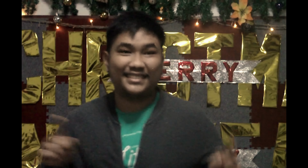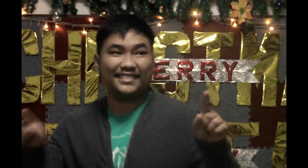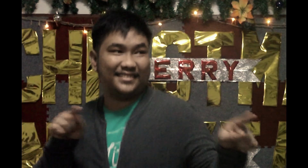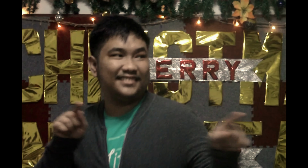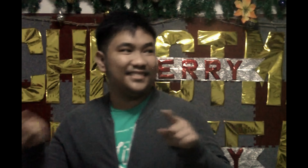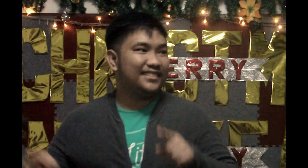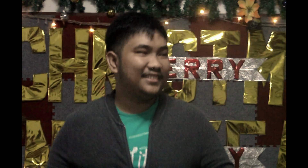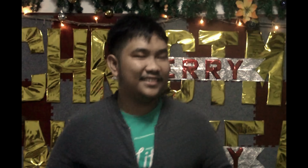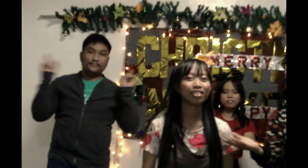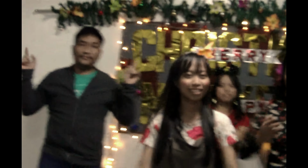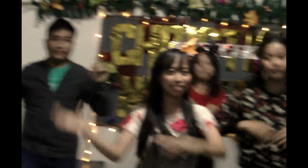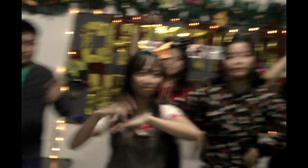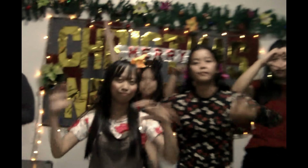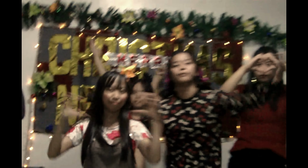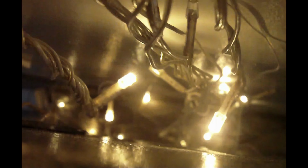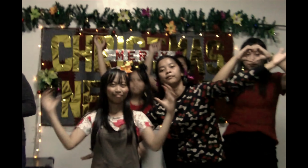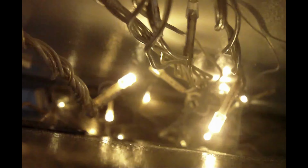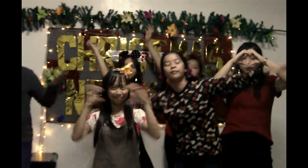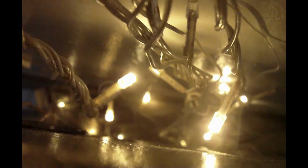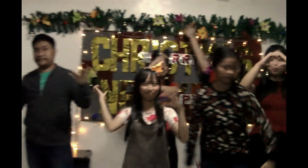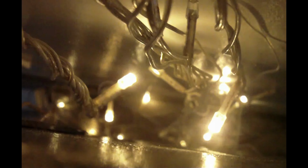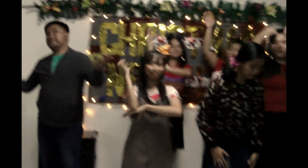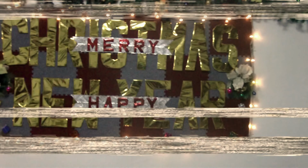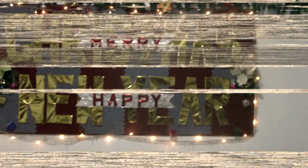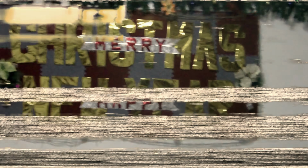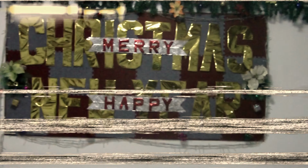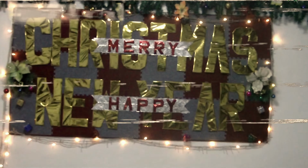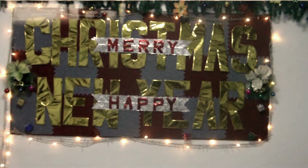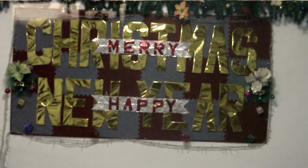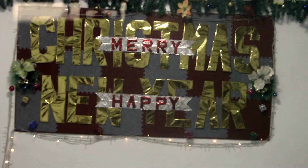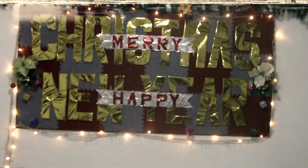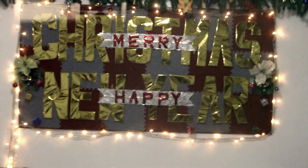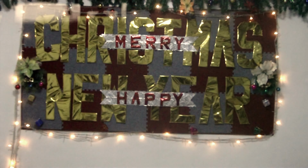It's Christmas It's Christmas And it's Christmas